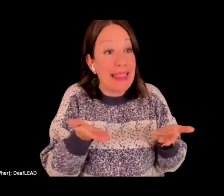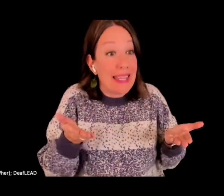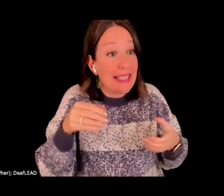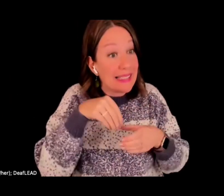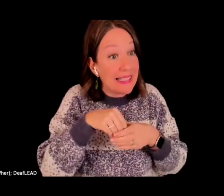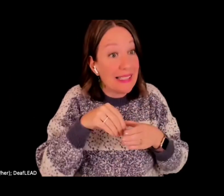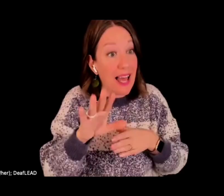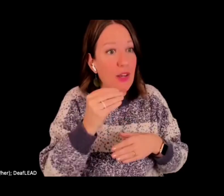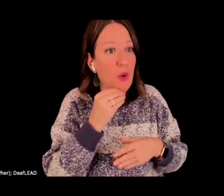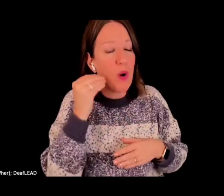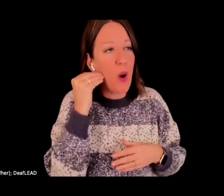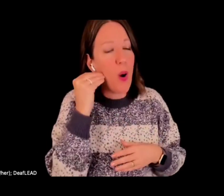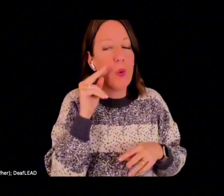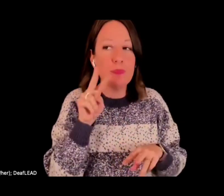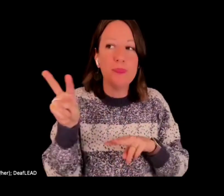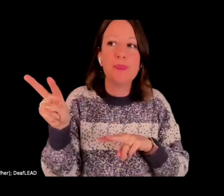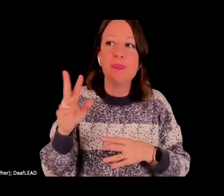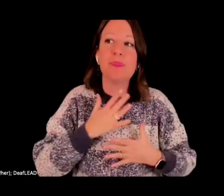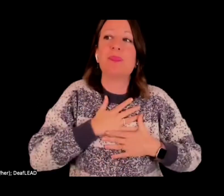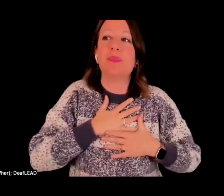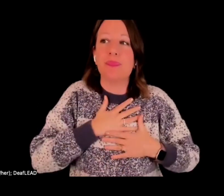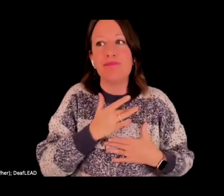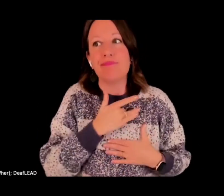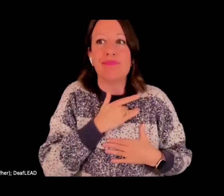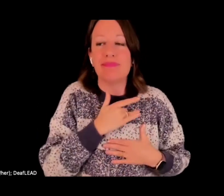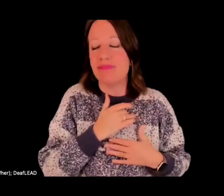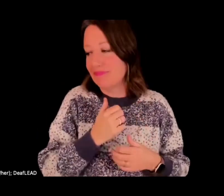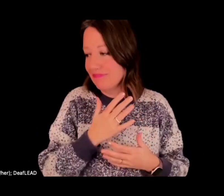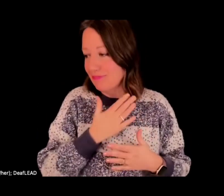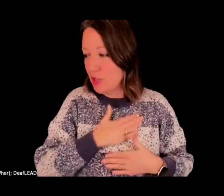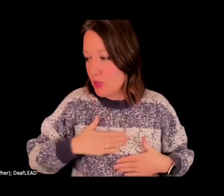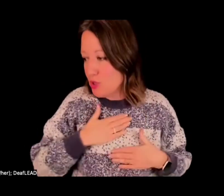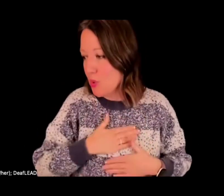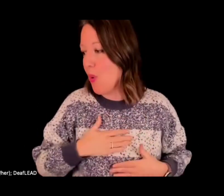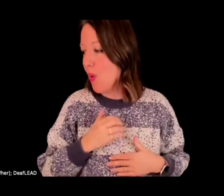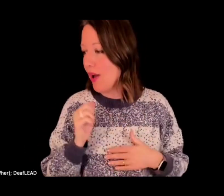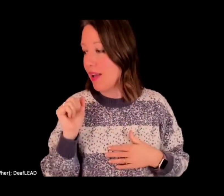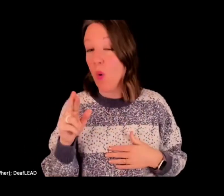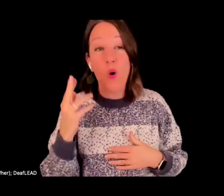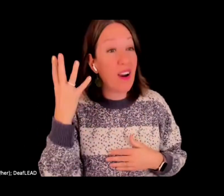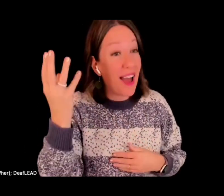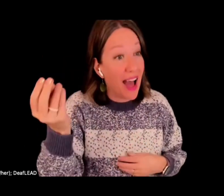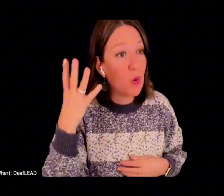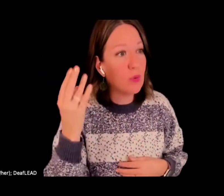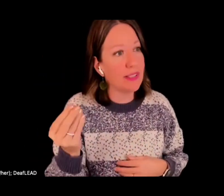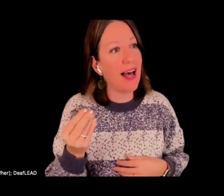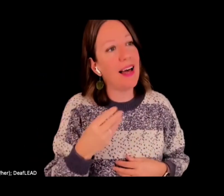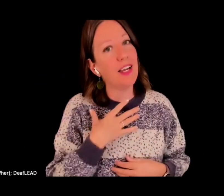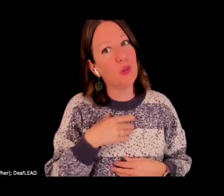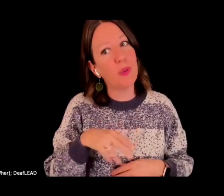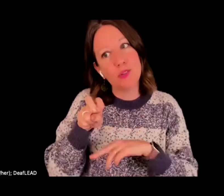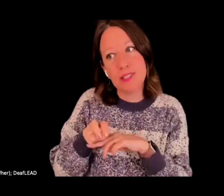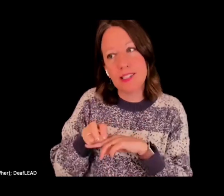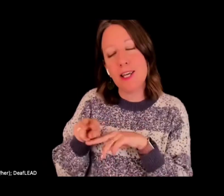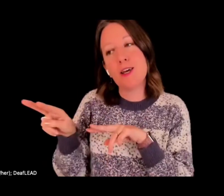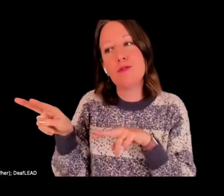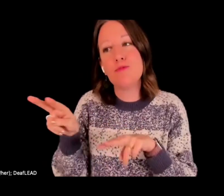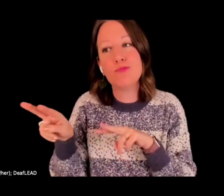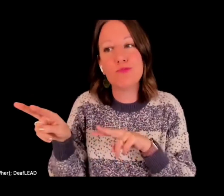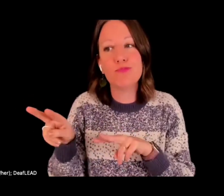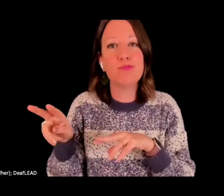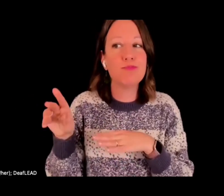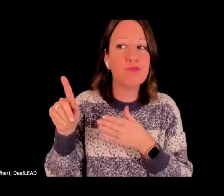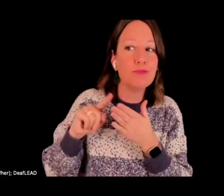home? Draw a picture of things that could be inside your home that bring you inspiration or enjoyment,